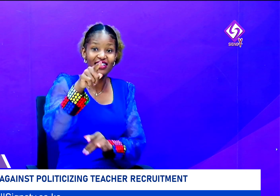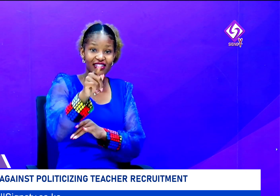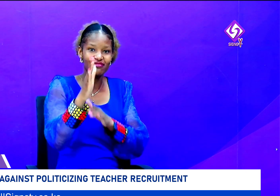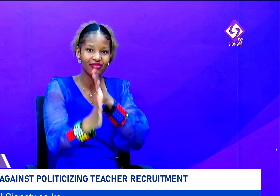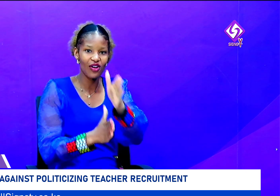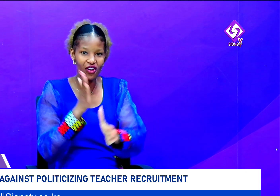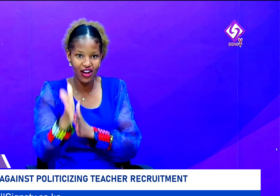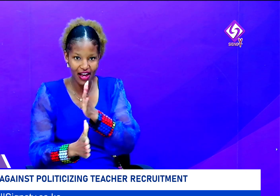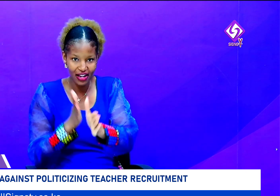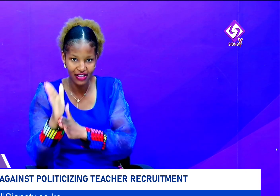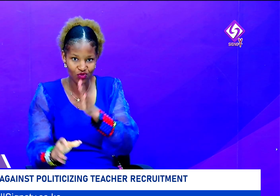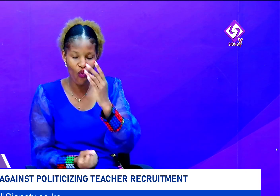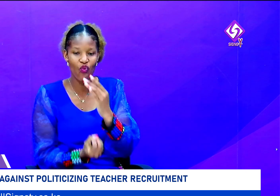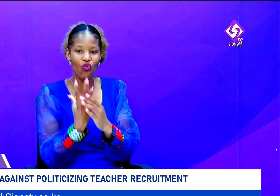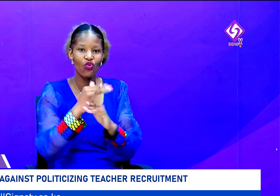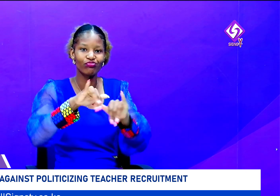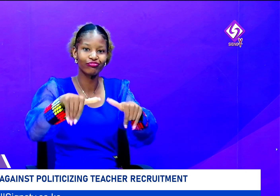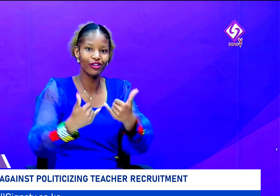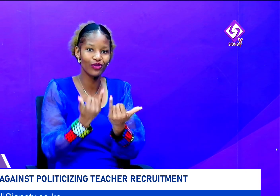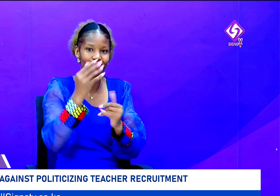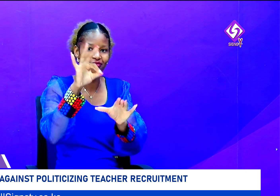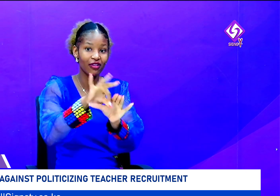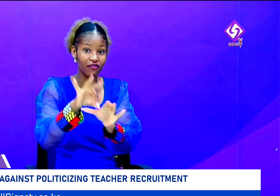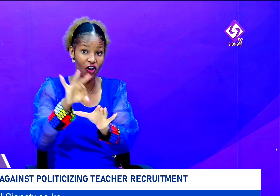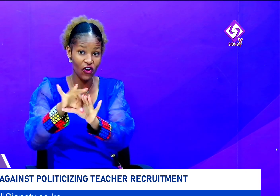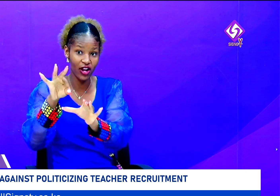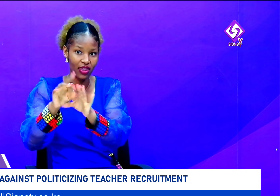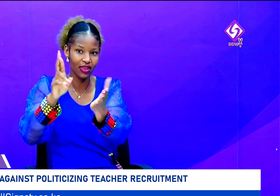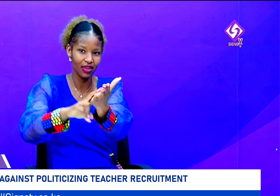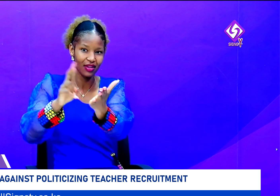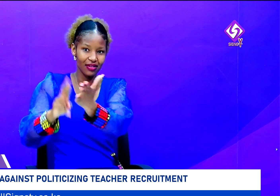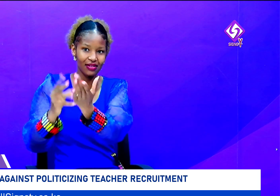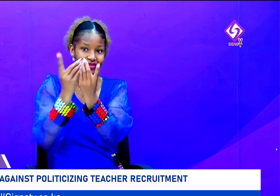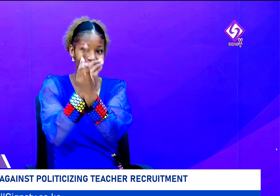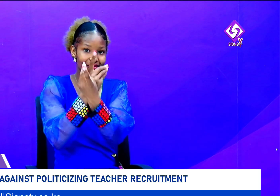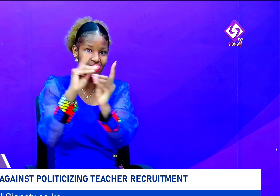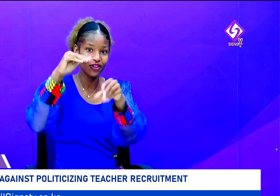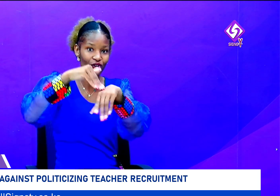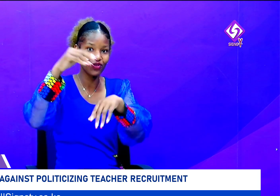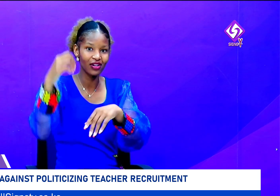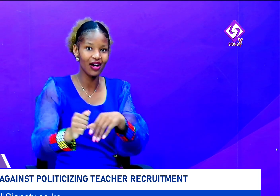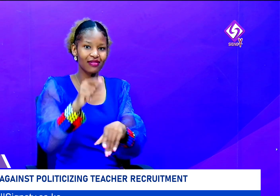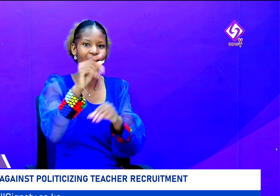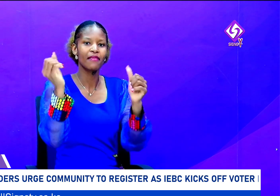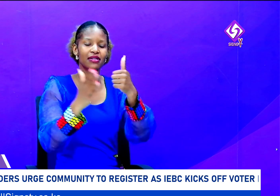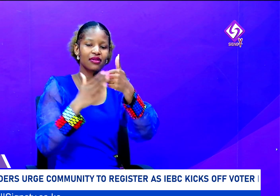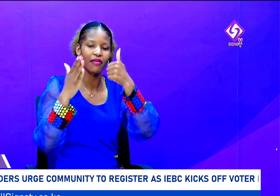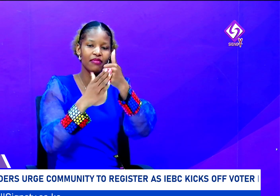Moving moving on, as the Independent Electoral